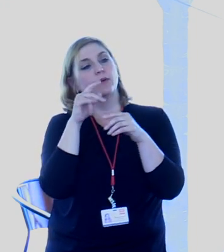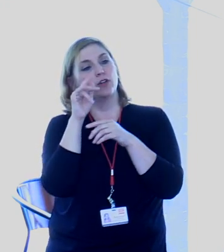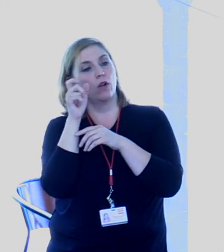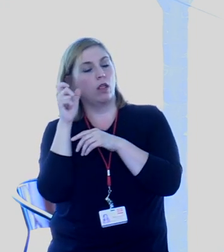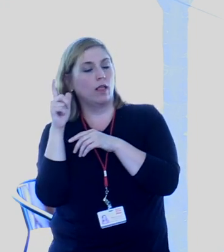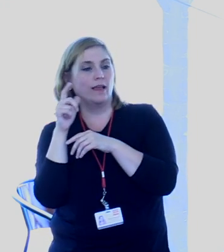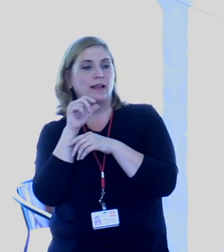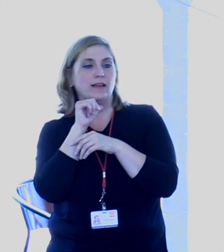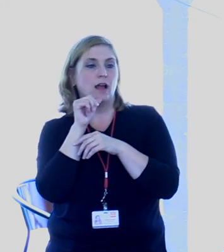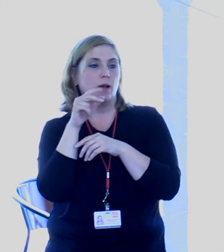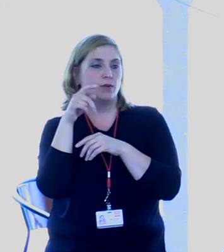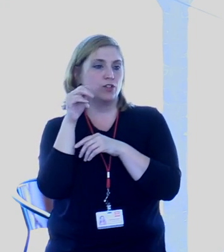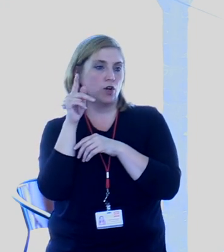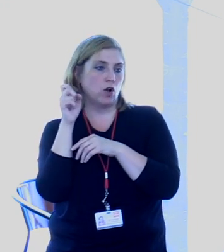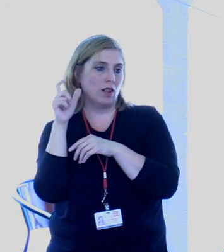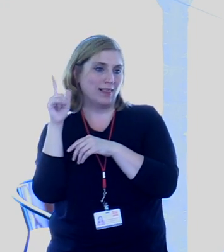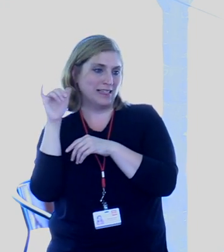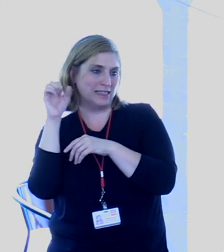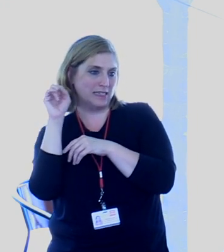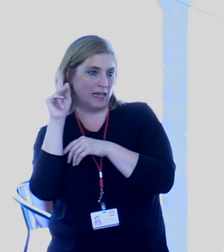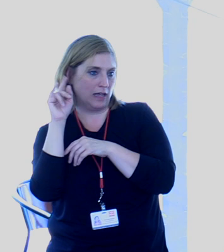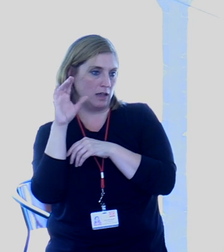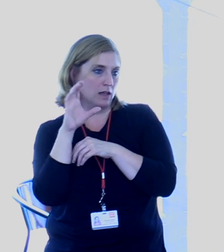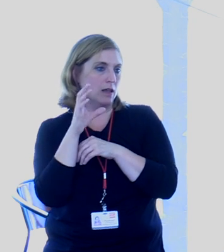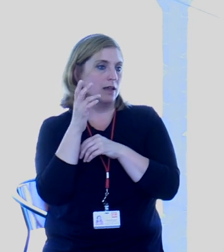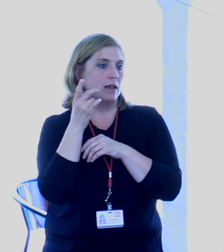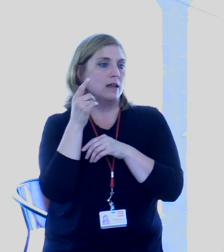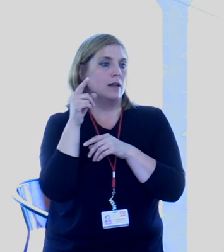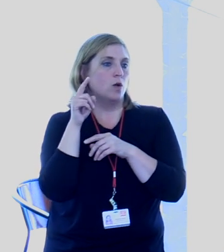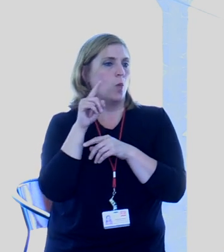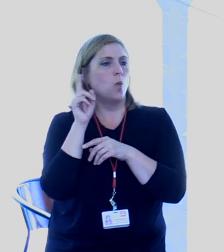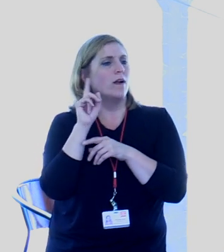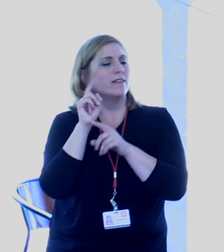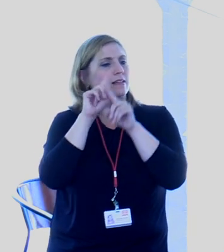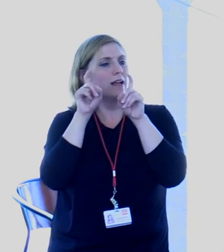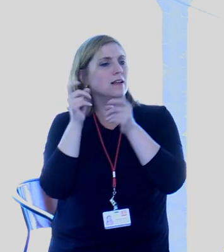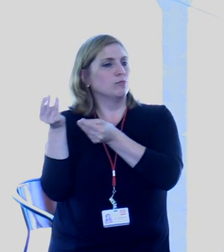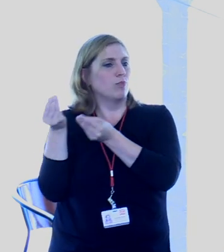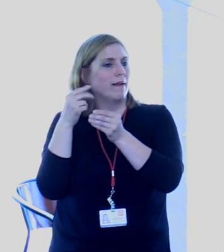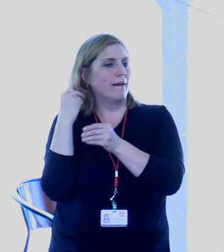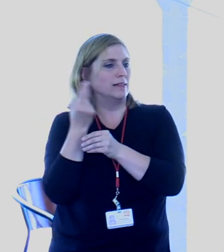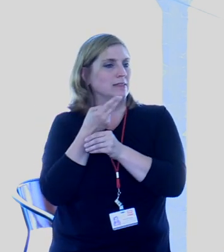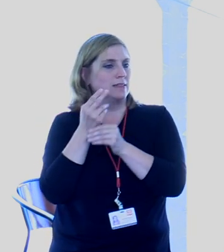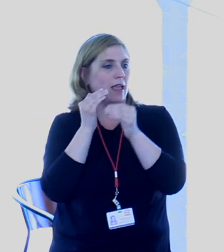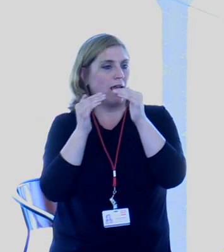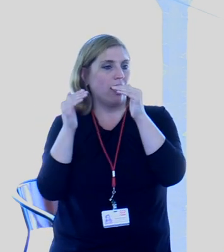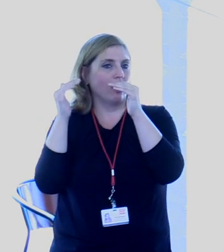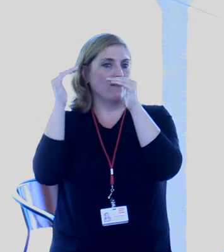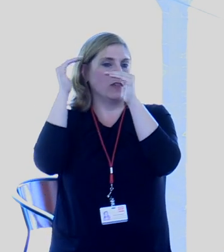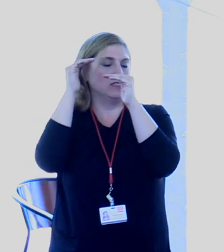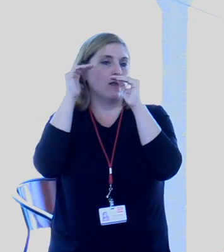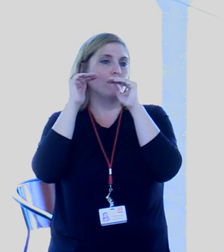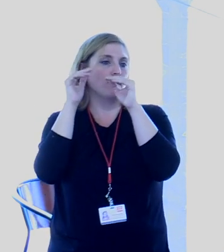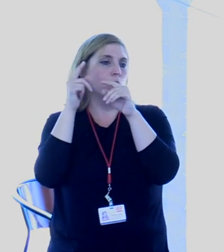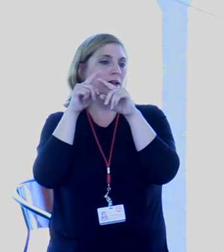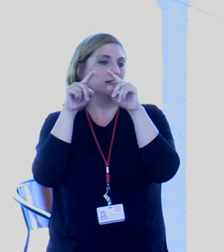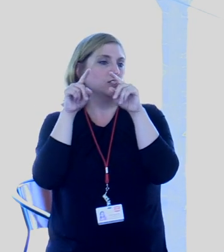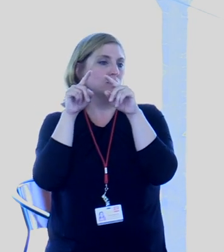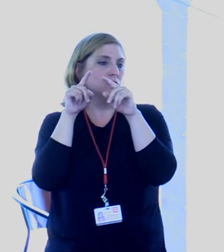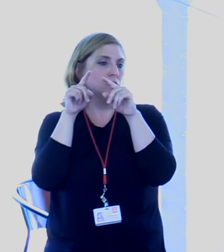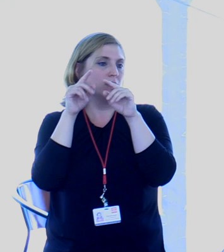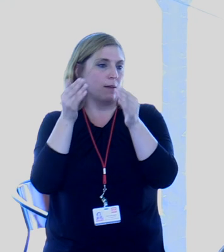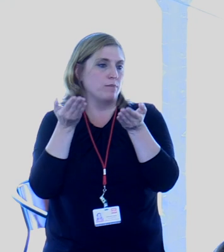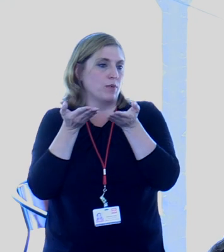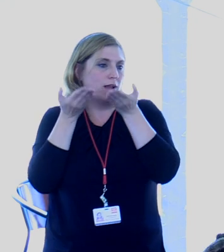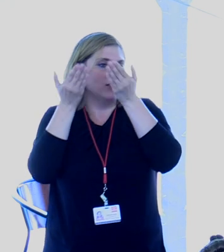not paternalistic. And where do these tests all bring us? They elevate us and bring us to this dignity, just like